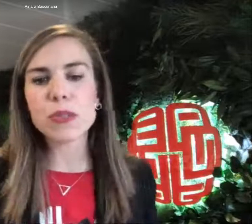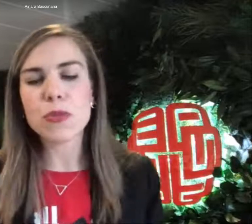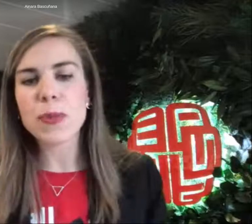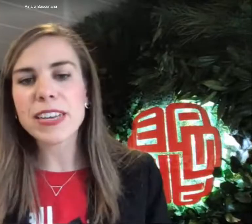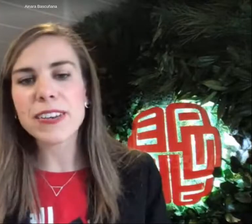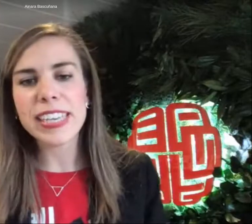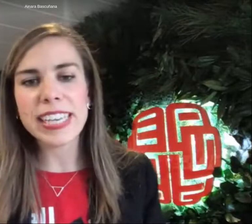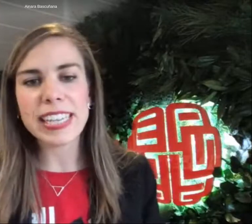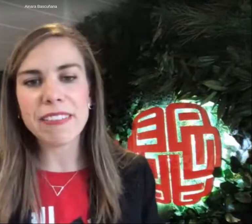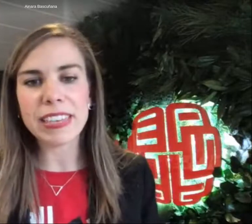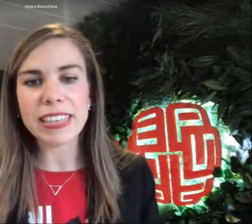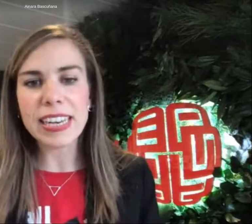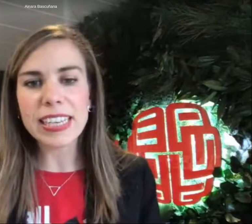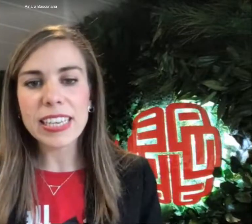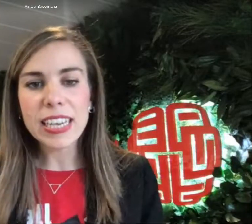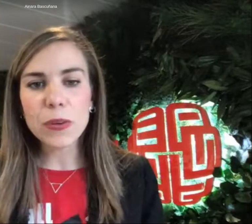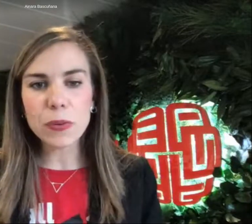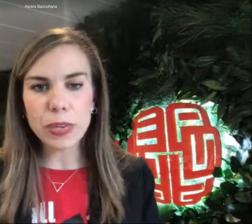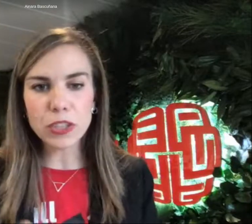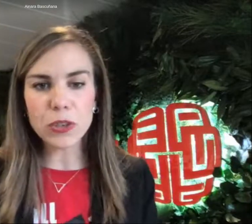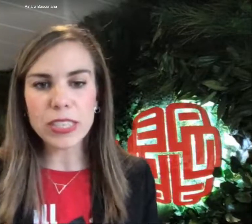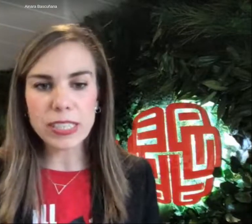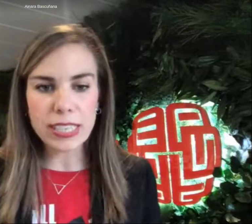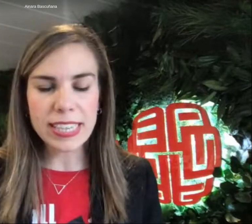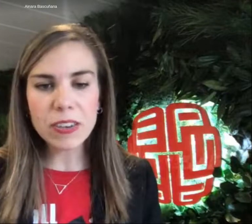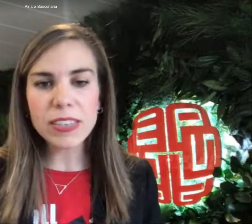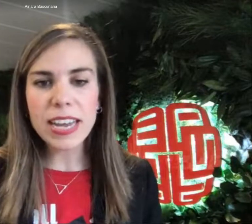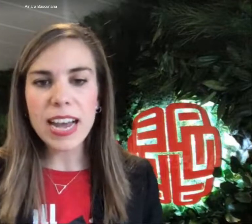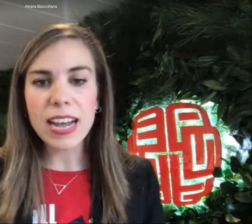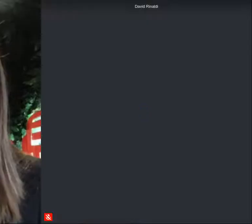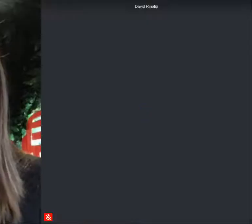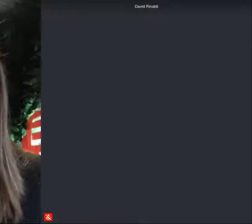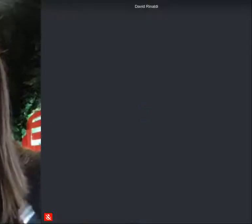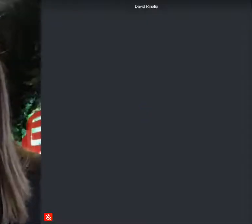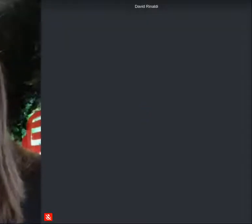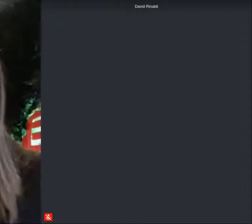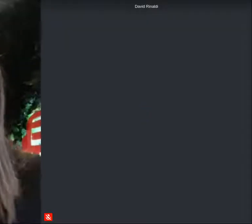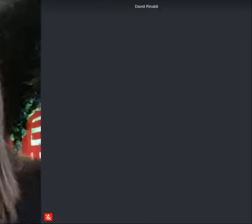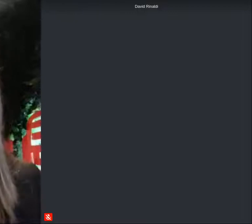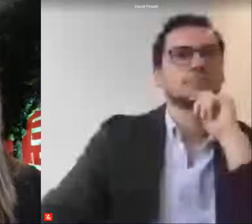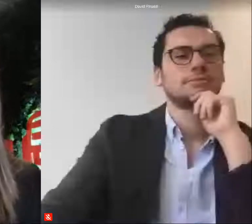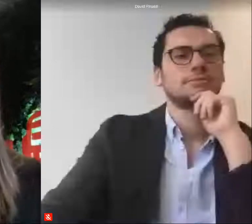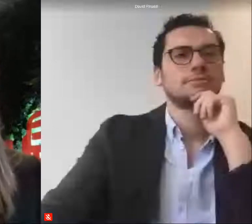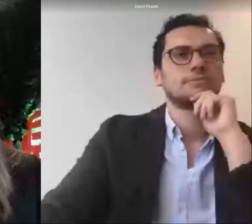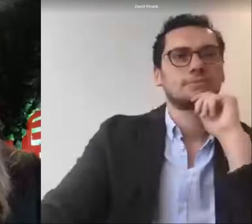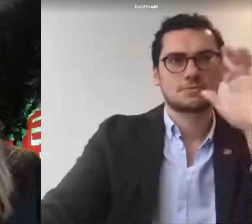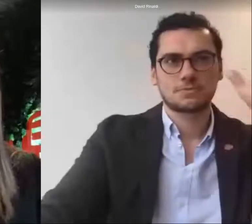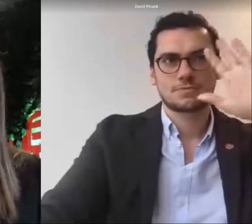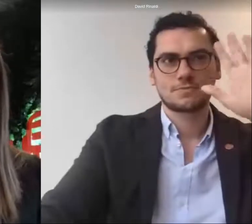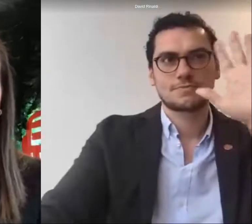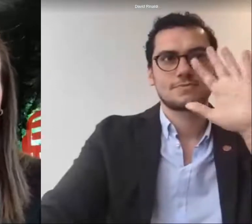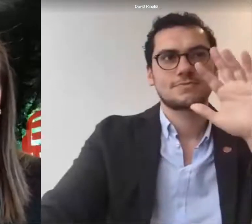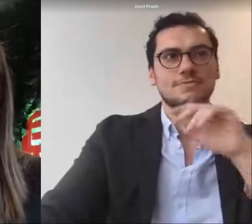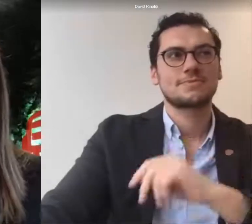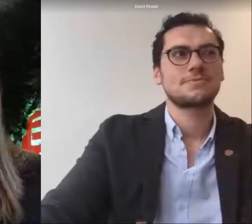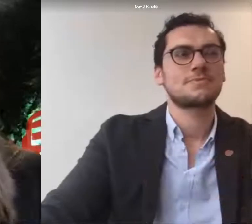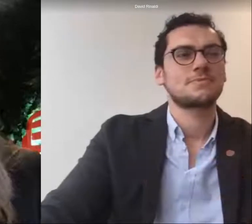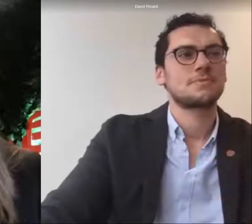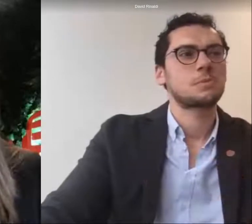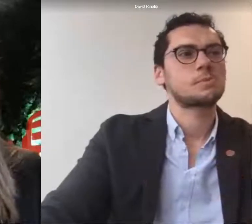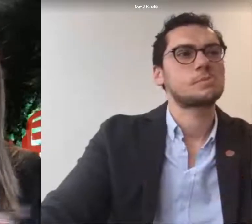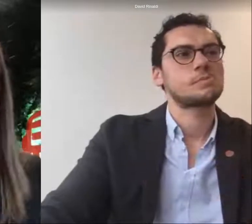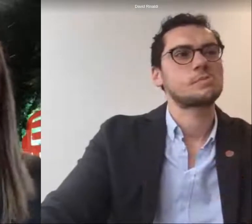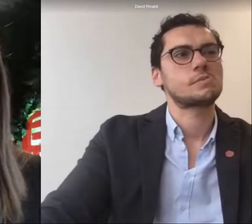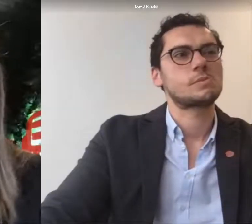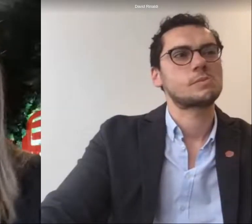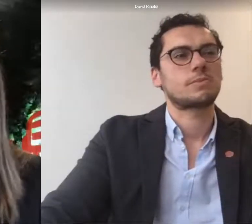presentation from my colleague David Rinaldi, who will join us in a second. Then we will follow with a round table. will do a little bit of a trip around